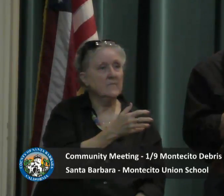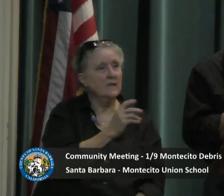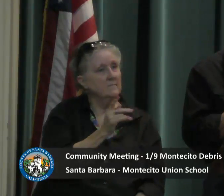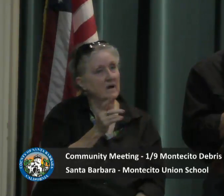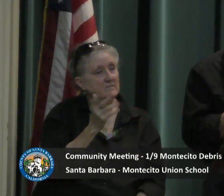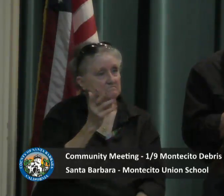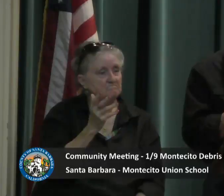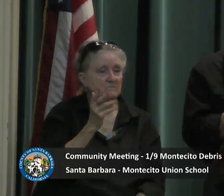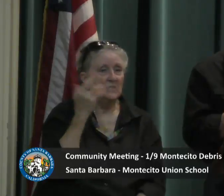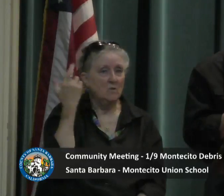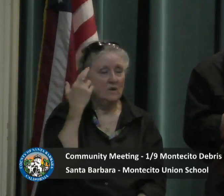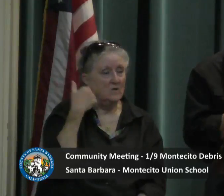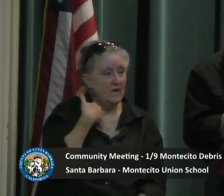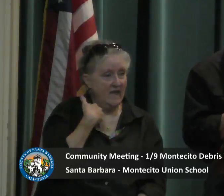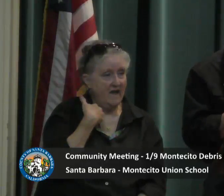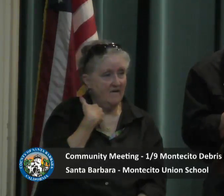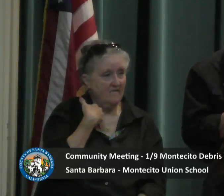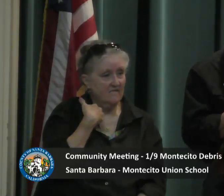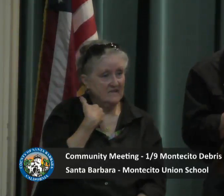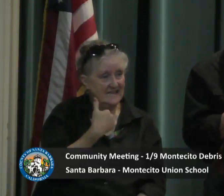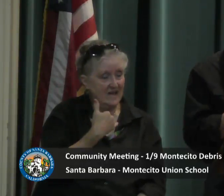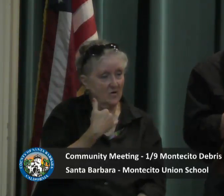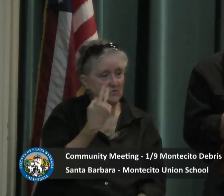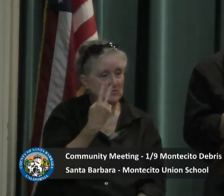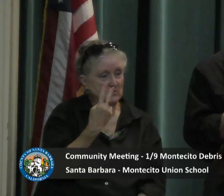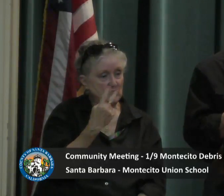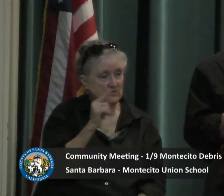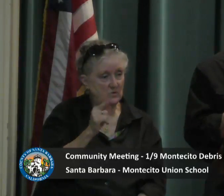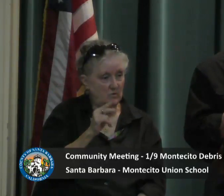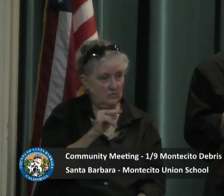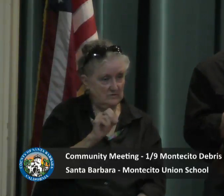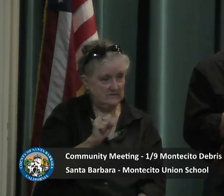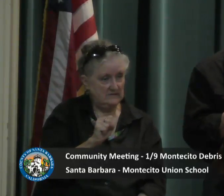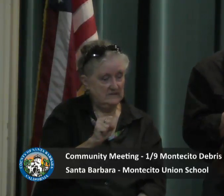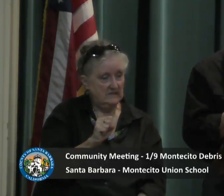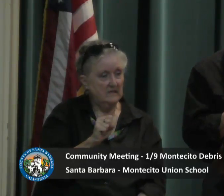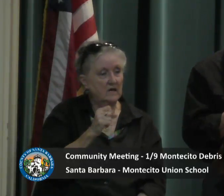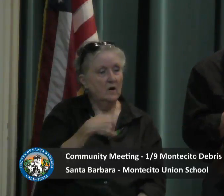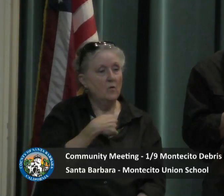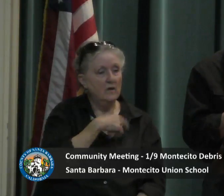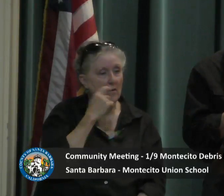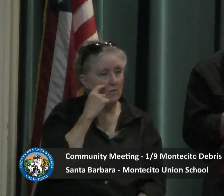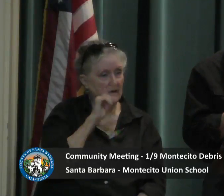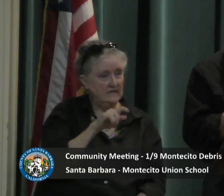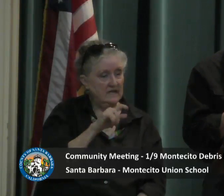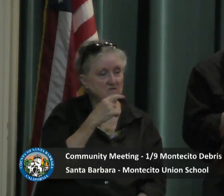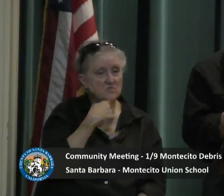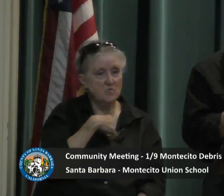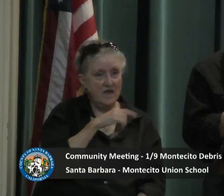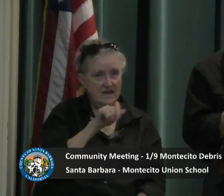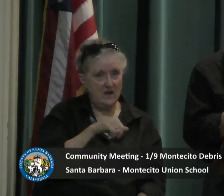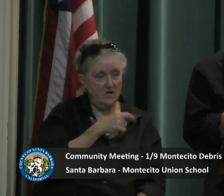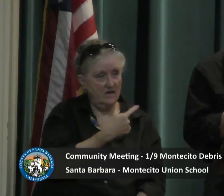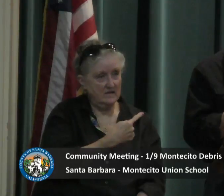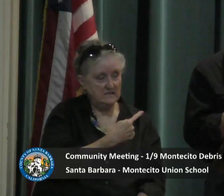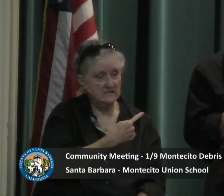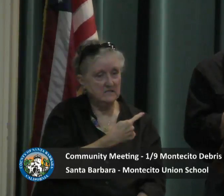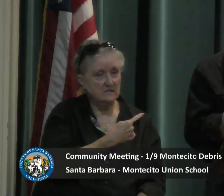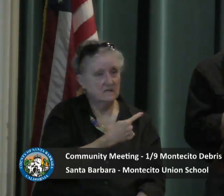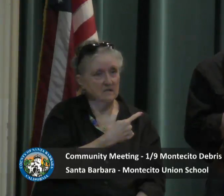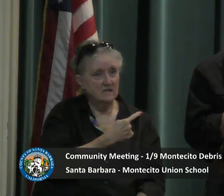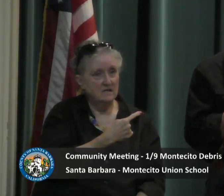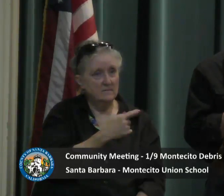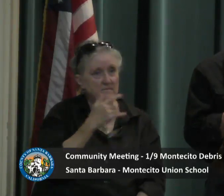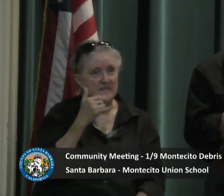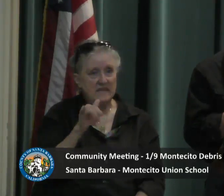in the end, the reason that we have now 2 zones on there is because we recognize that the red areas, the